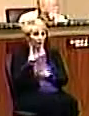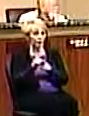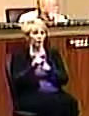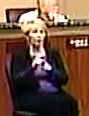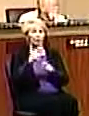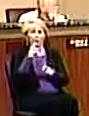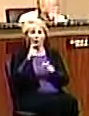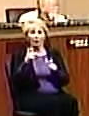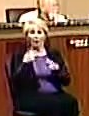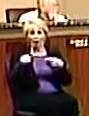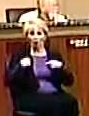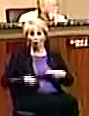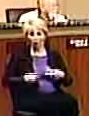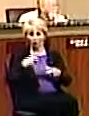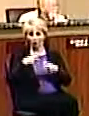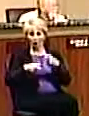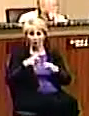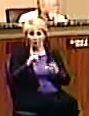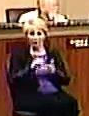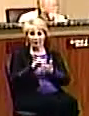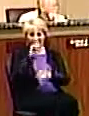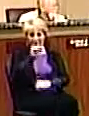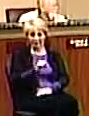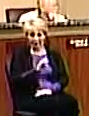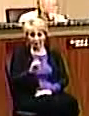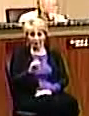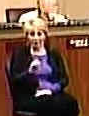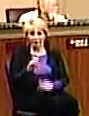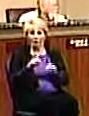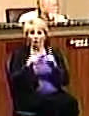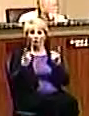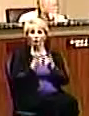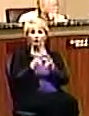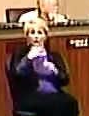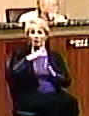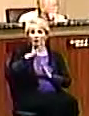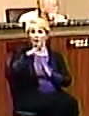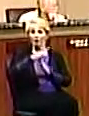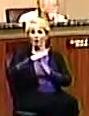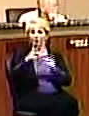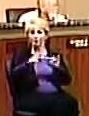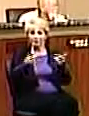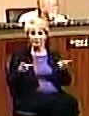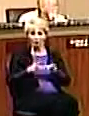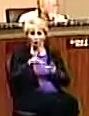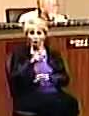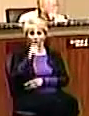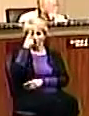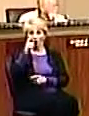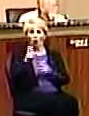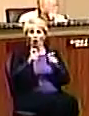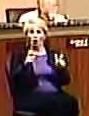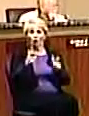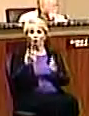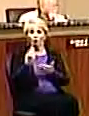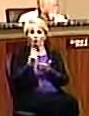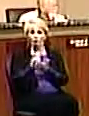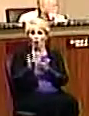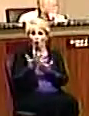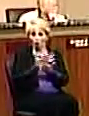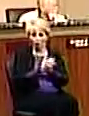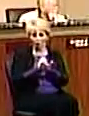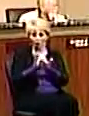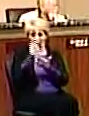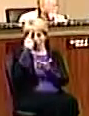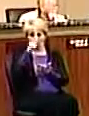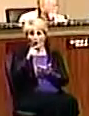major health problem. And whereas the Southeast Division holds one of the top positions in the United States for the largest fundraising events